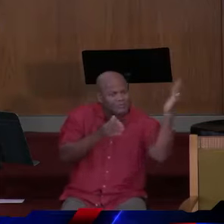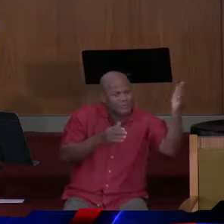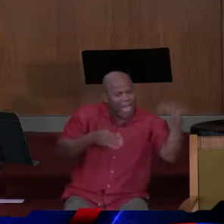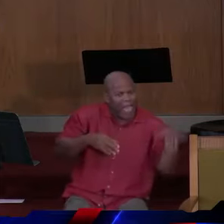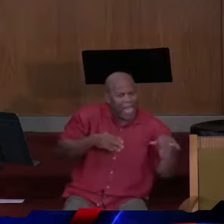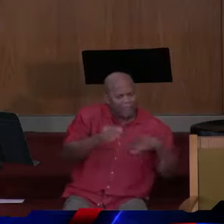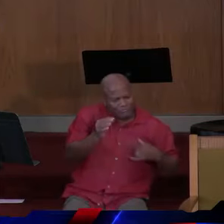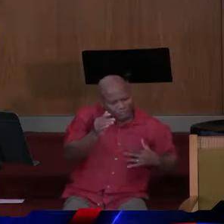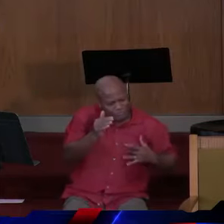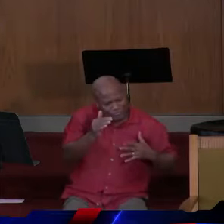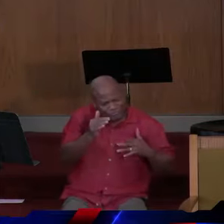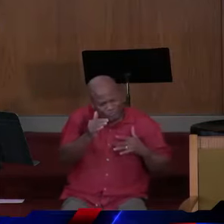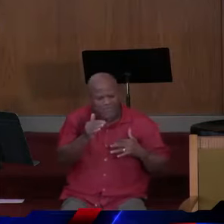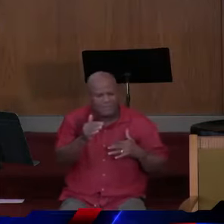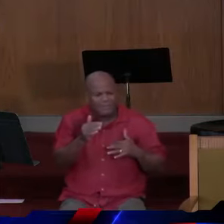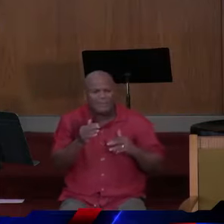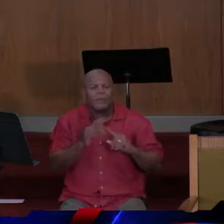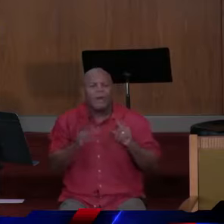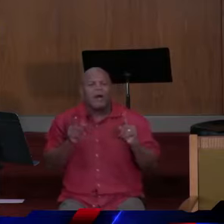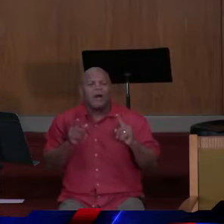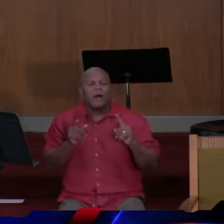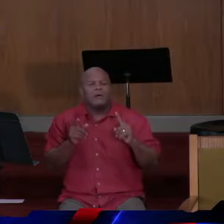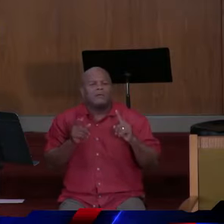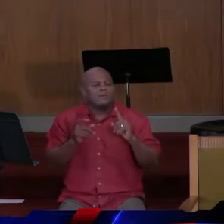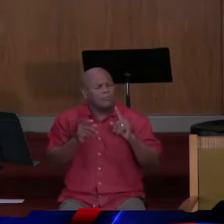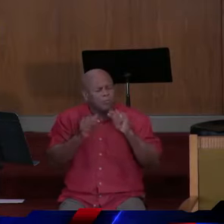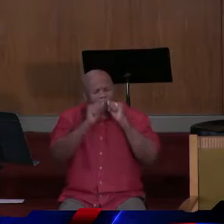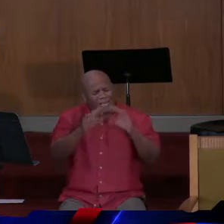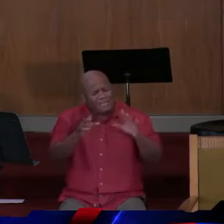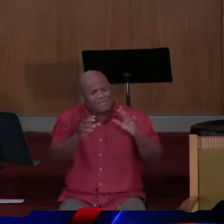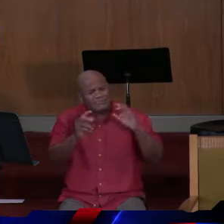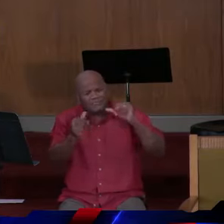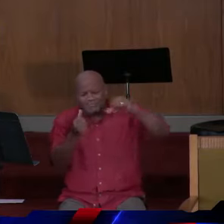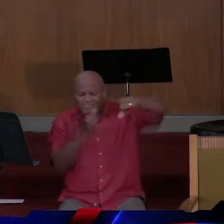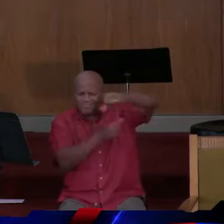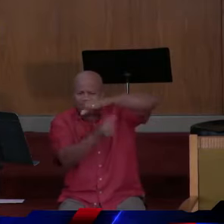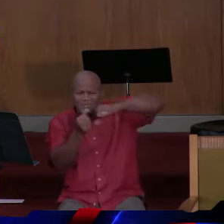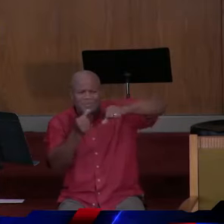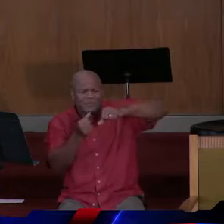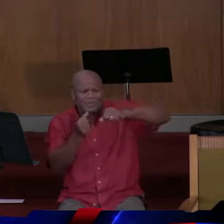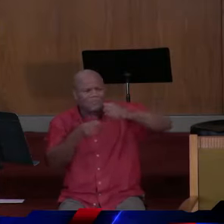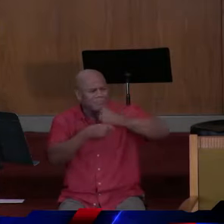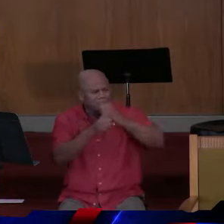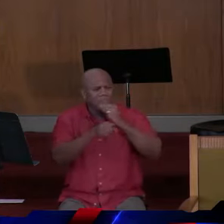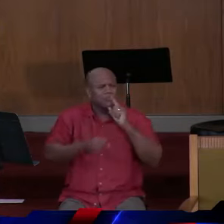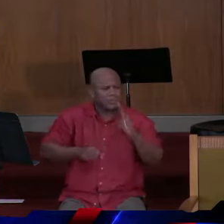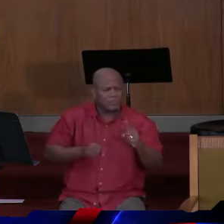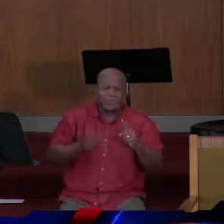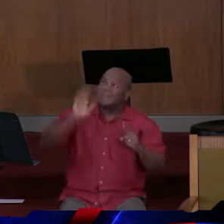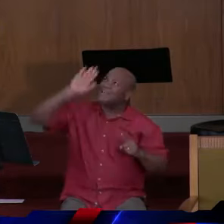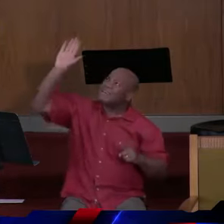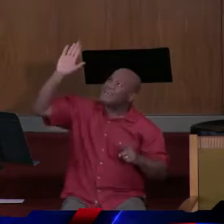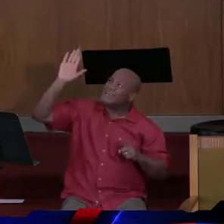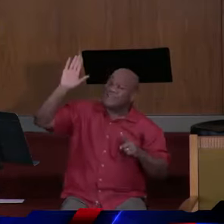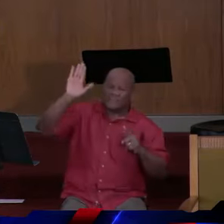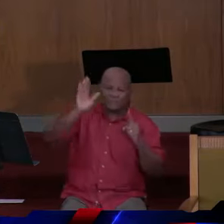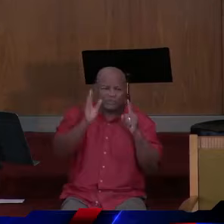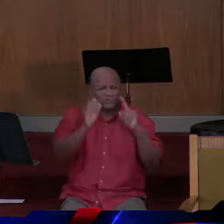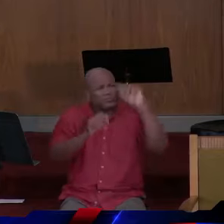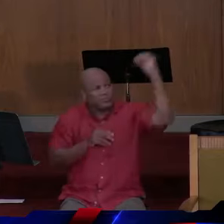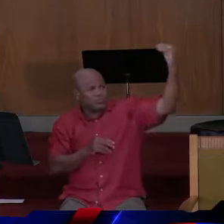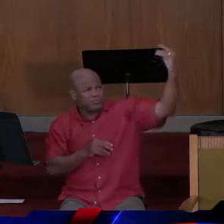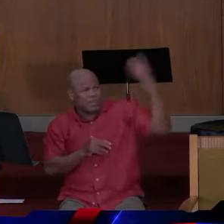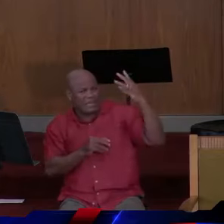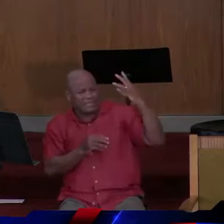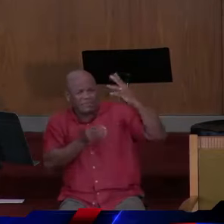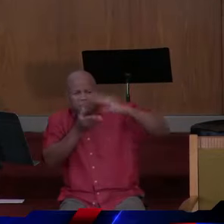blessed assurance that we stand on. And this blessed fellowship is assured of the pardoning grace and mercy of Jesus